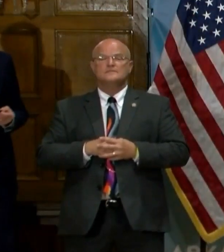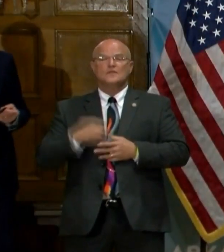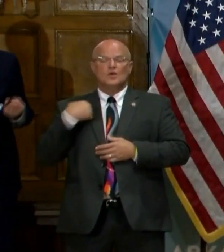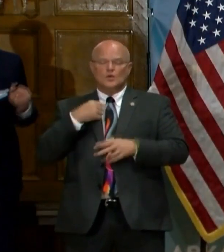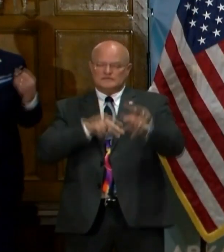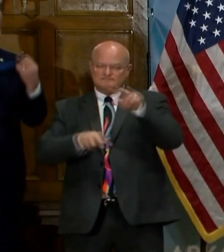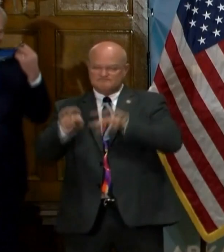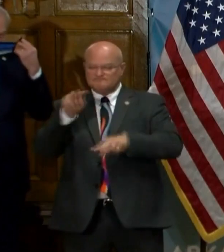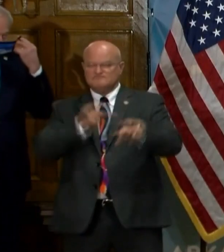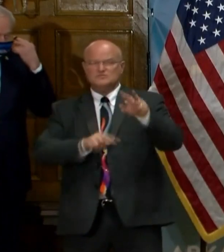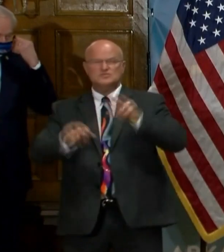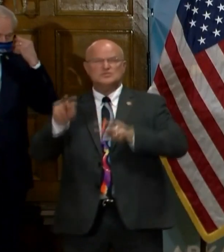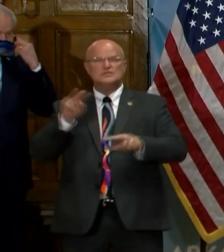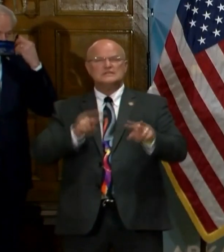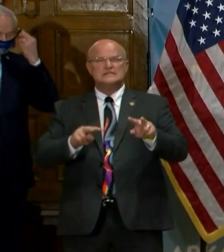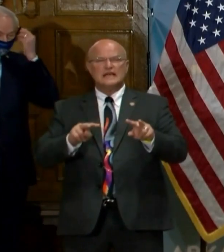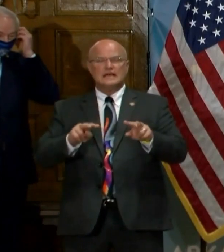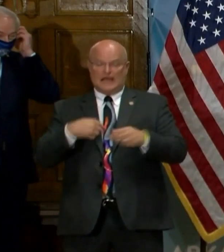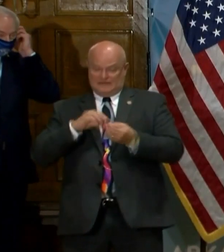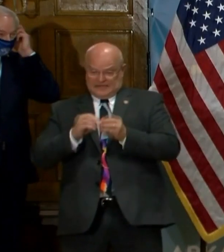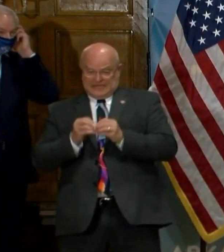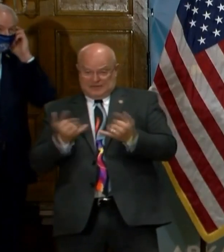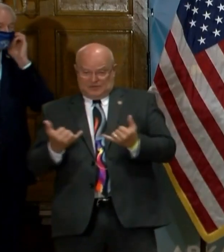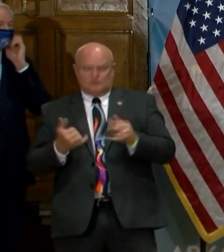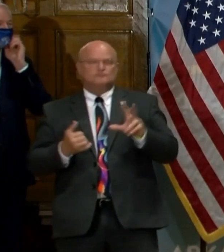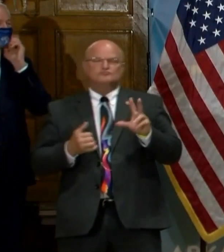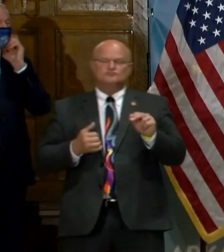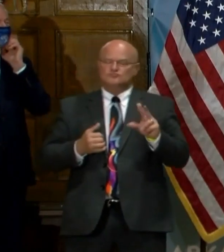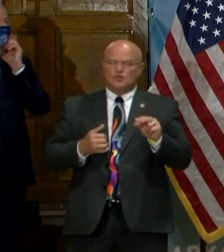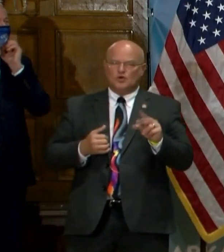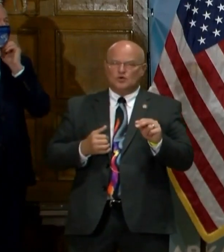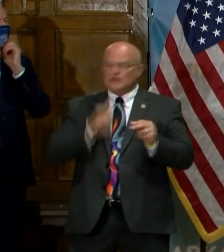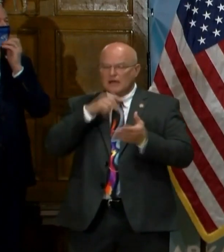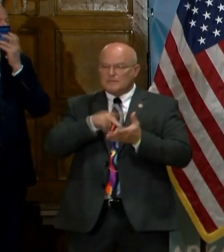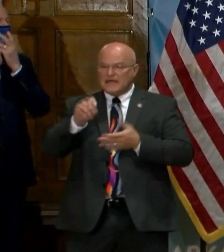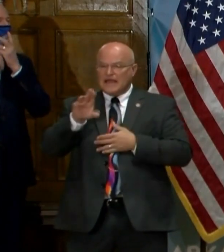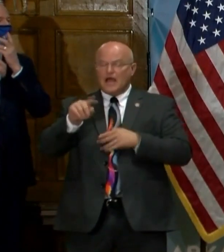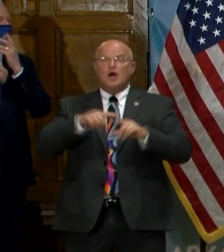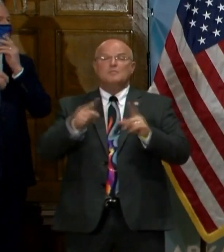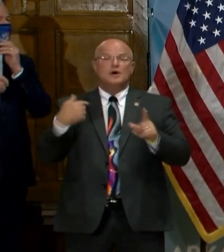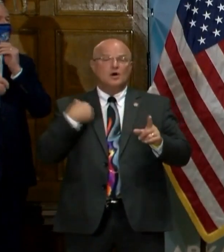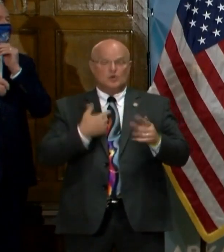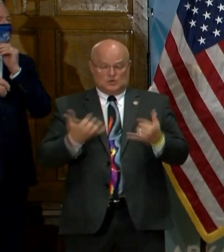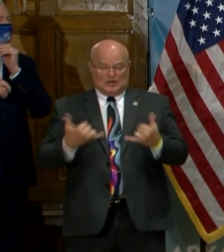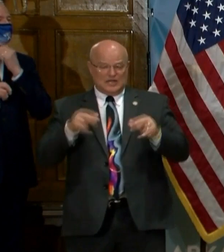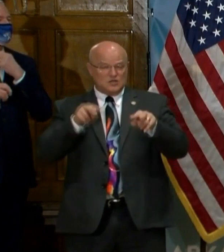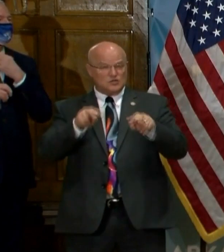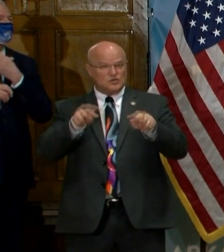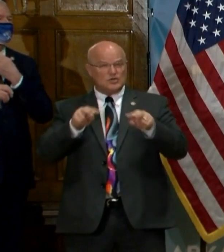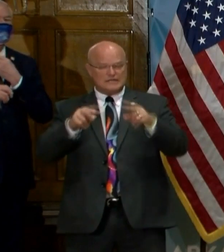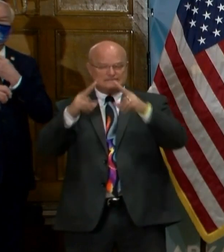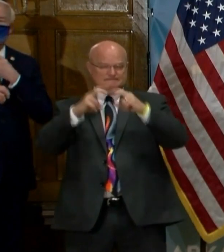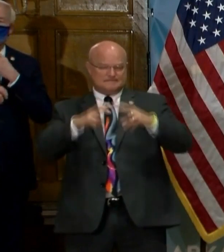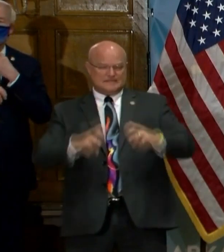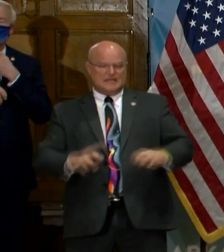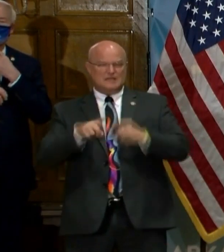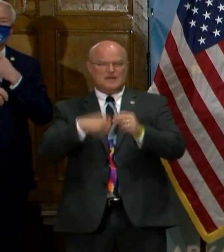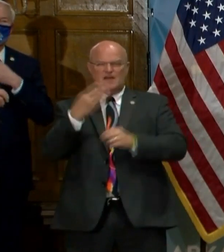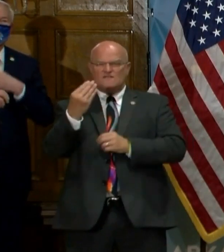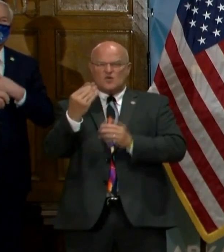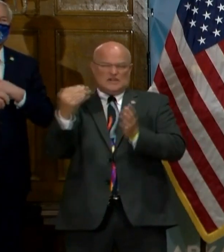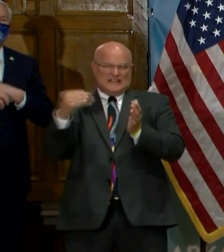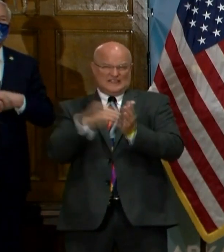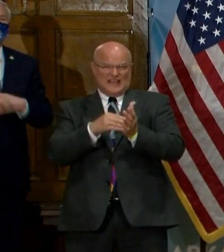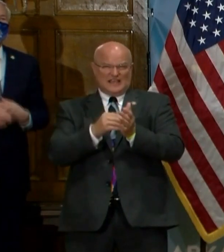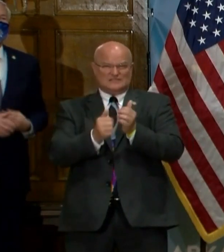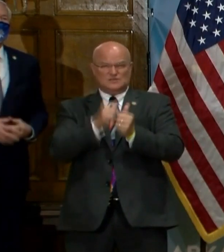We've looked at, I don't have a number on the amount paid out, but we're right now looking and analyzing about